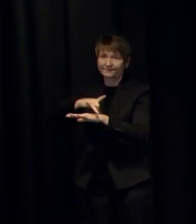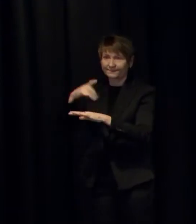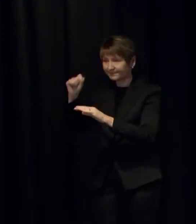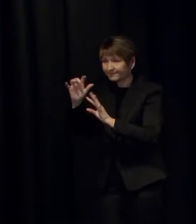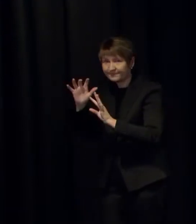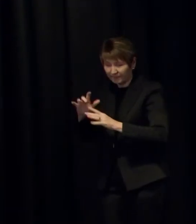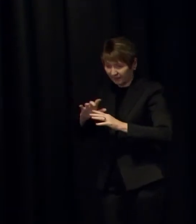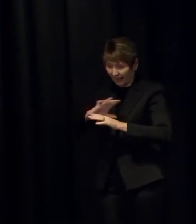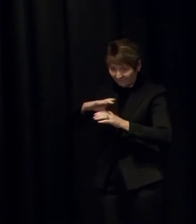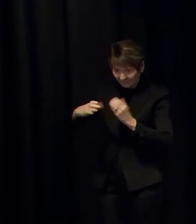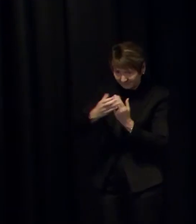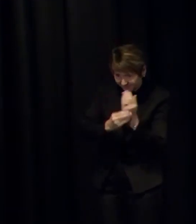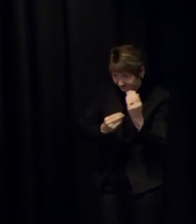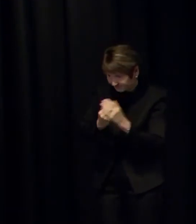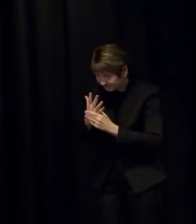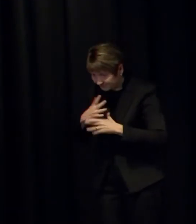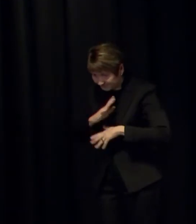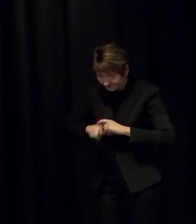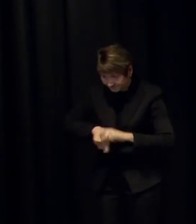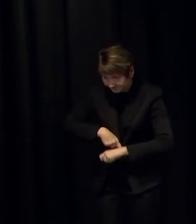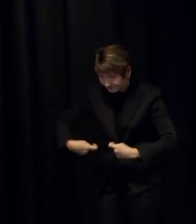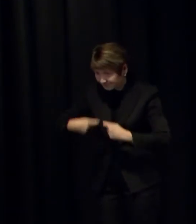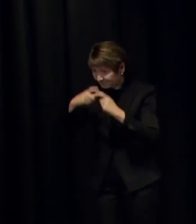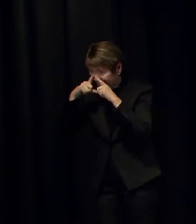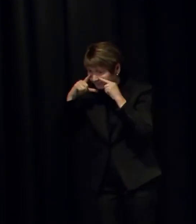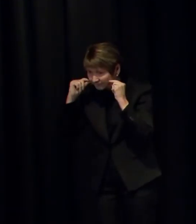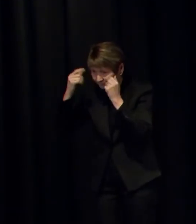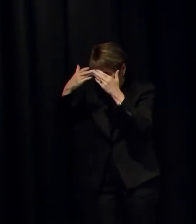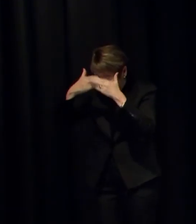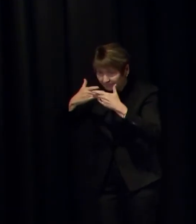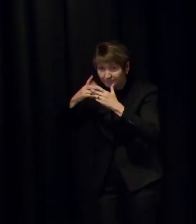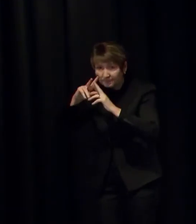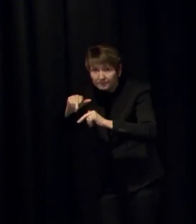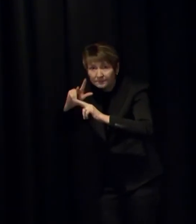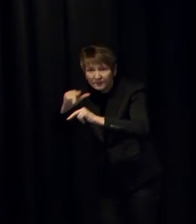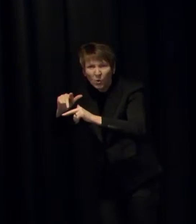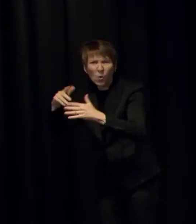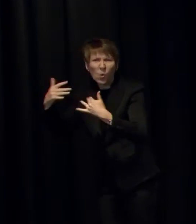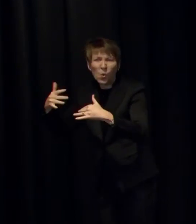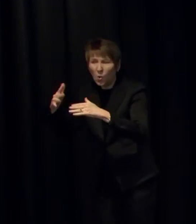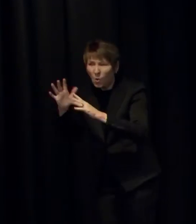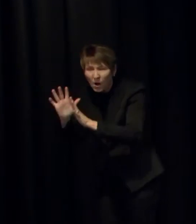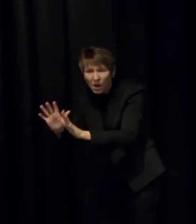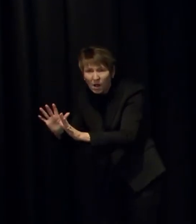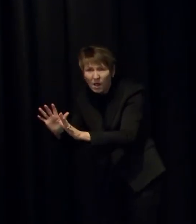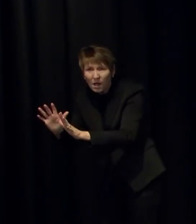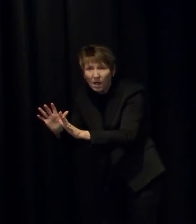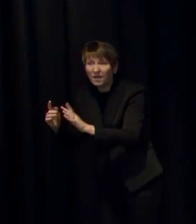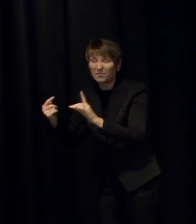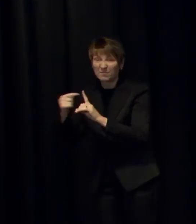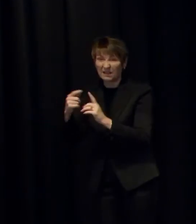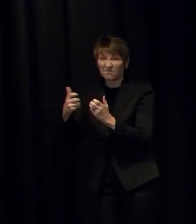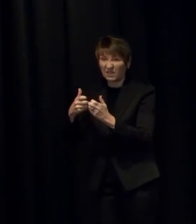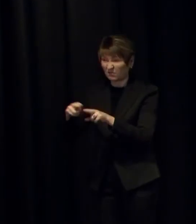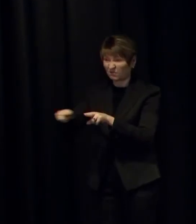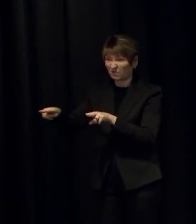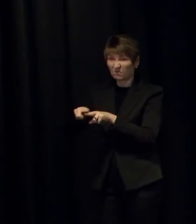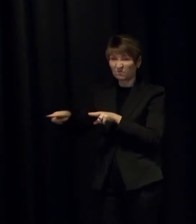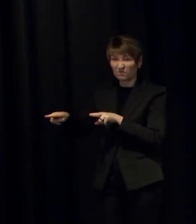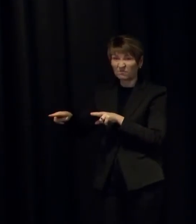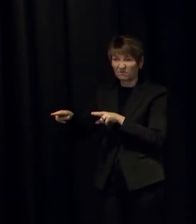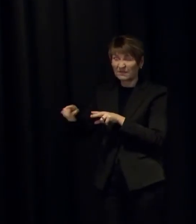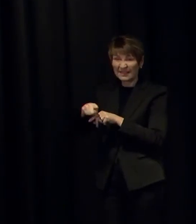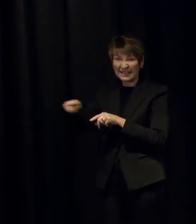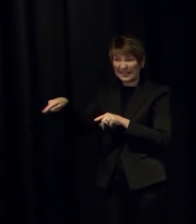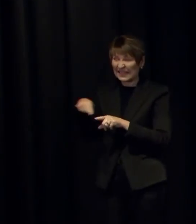the pandemic of the unvaccinated is becoming a smaller and smaller group. It tends younger, both because of access they